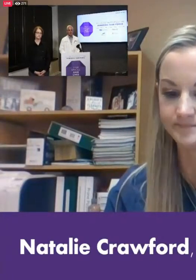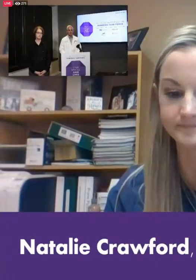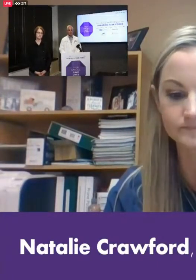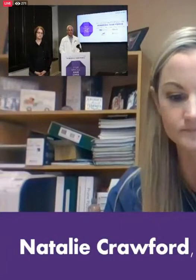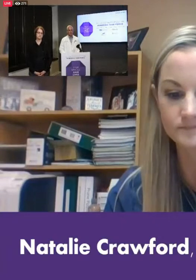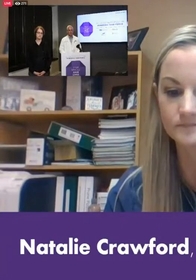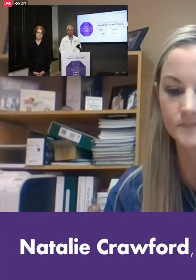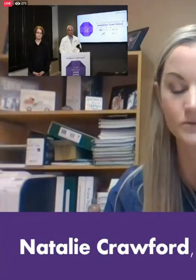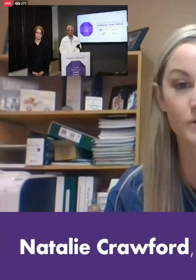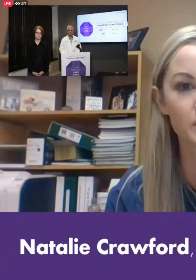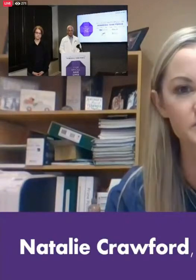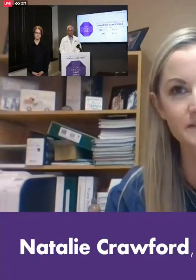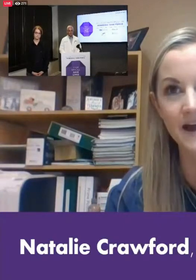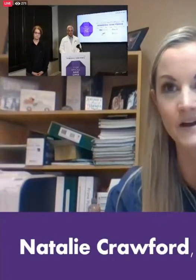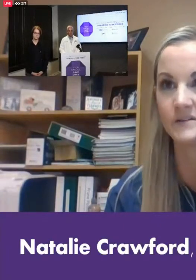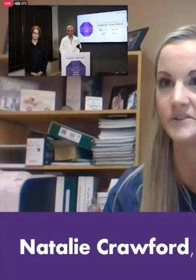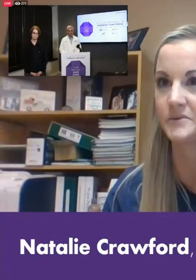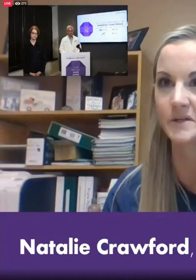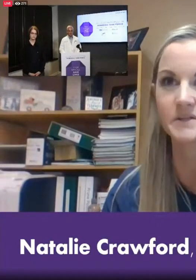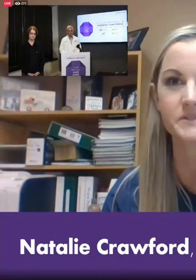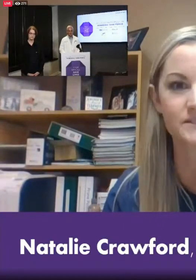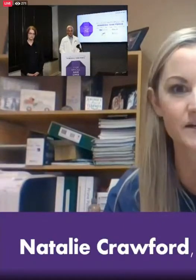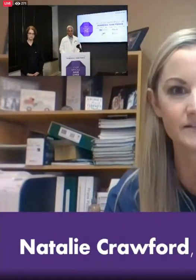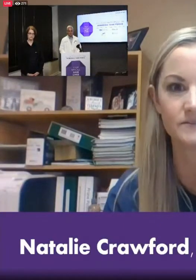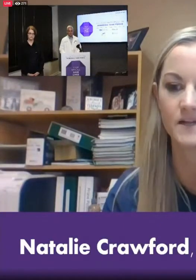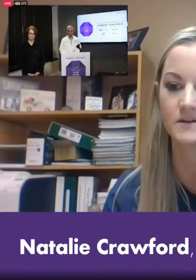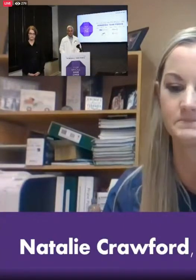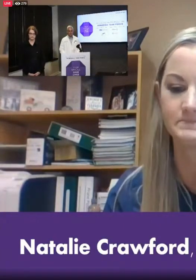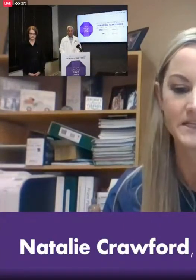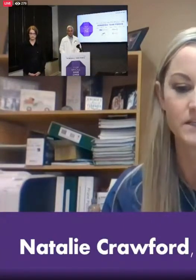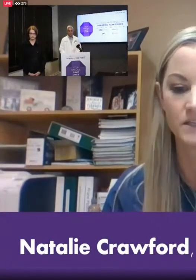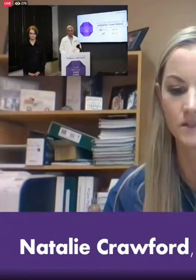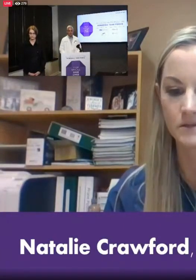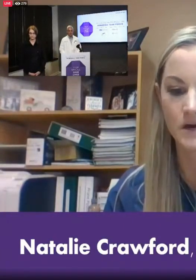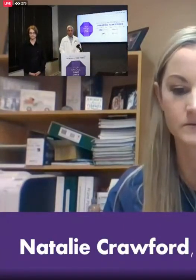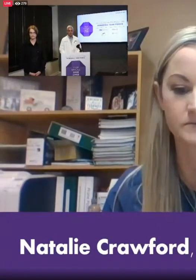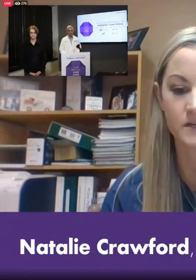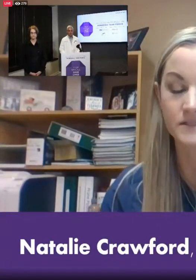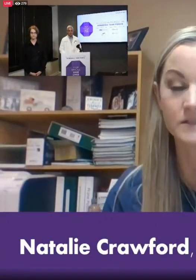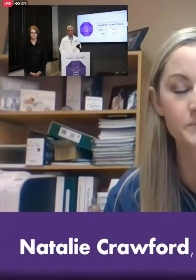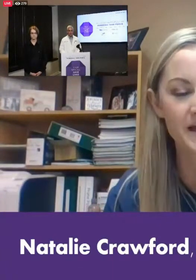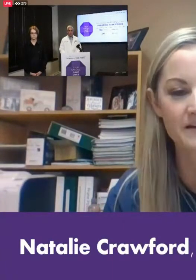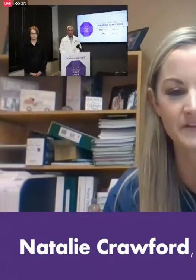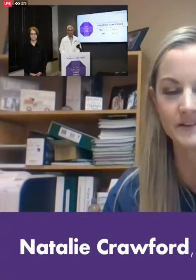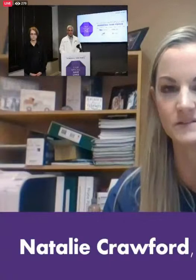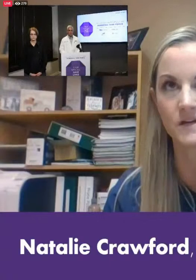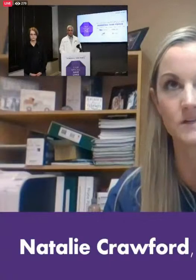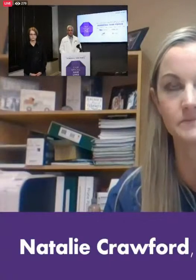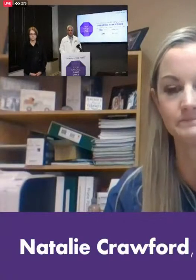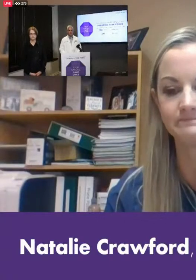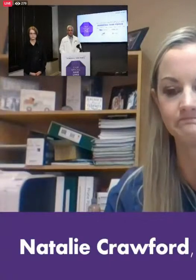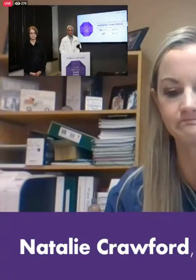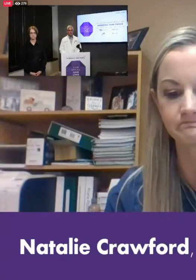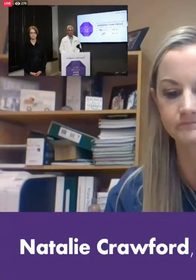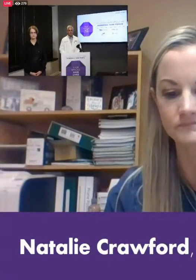just you were a good dad, you were a good son. I'll see you in